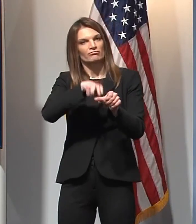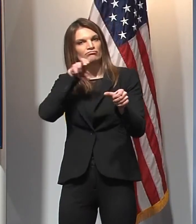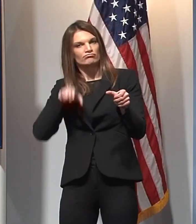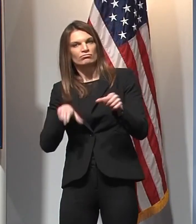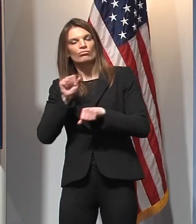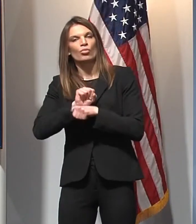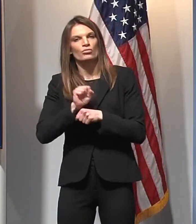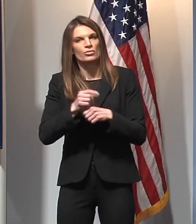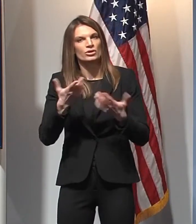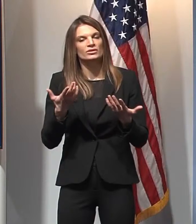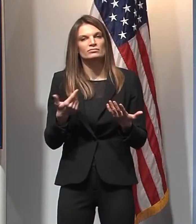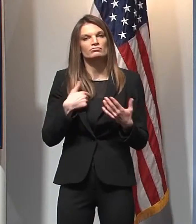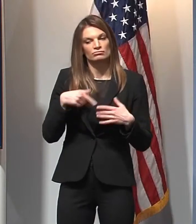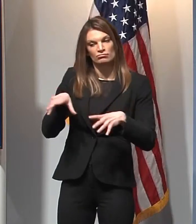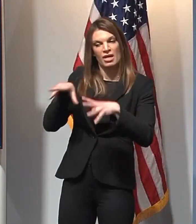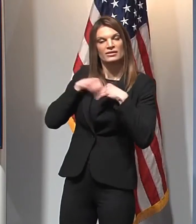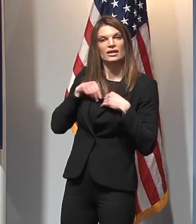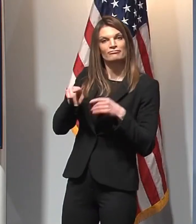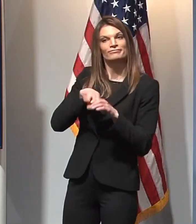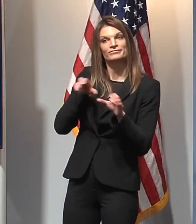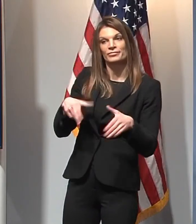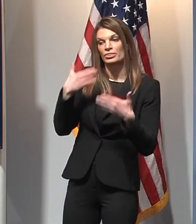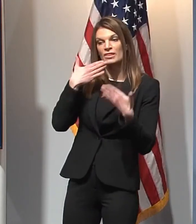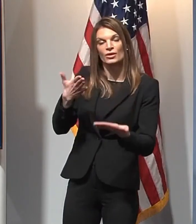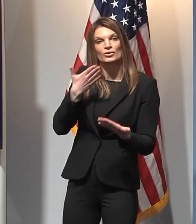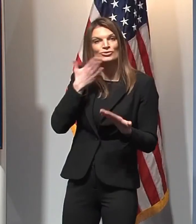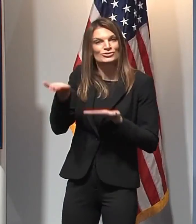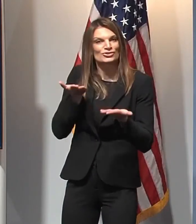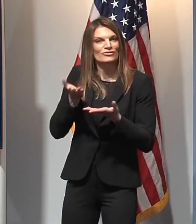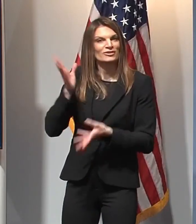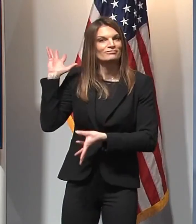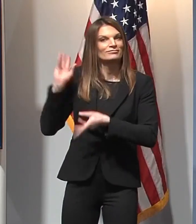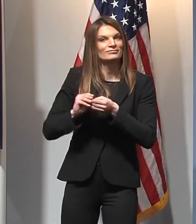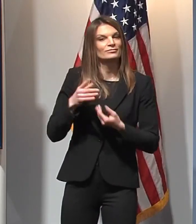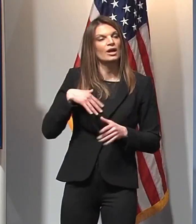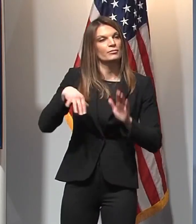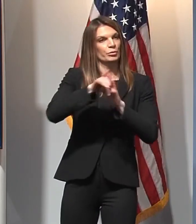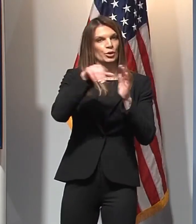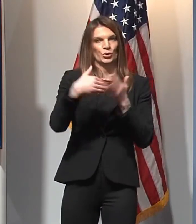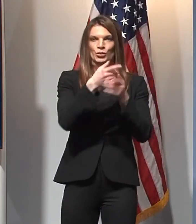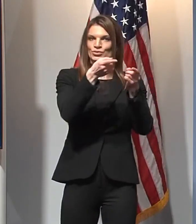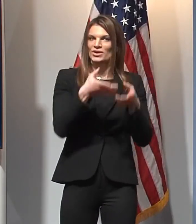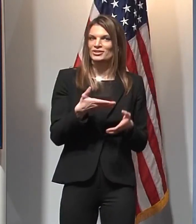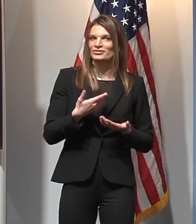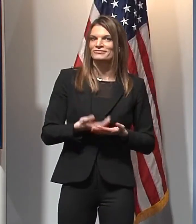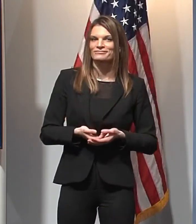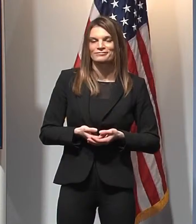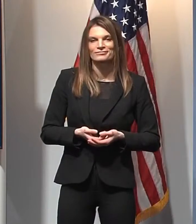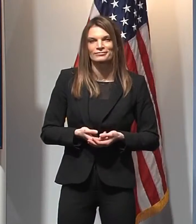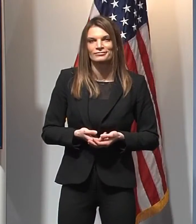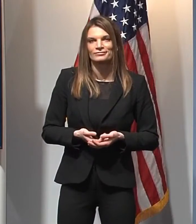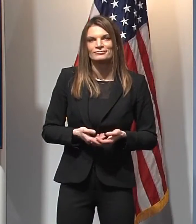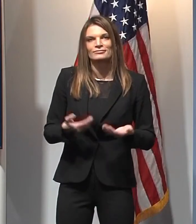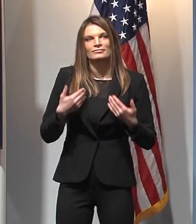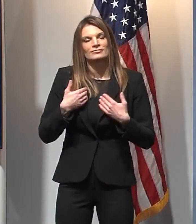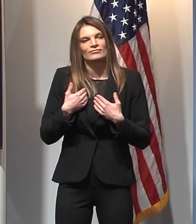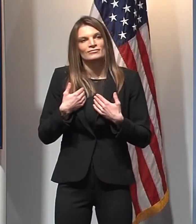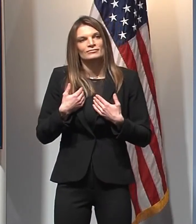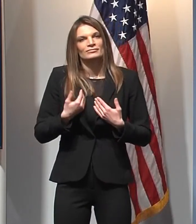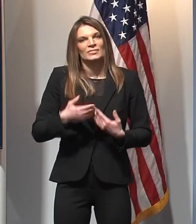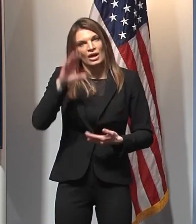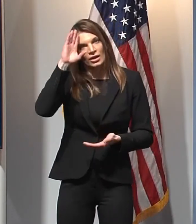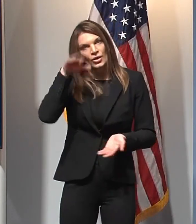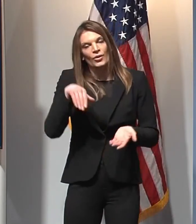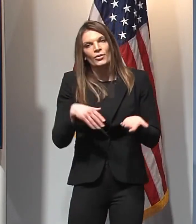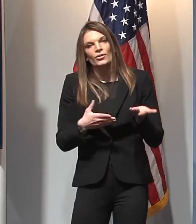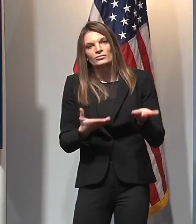accepted the resignation and thanked him for his service and appointed a new director. And I know that there are some people on